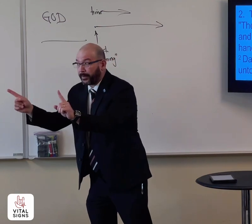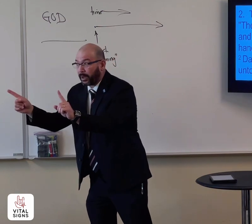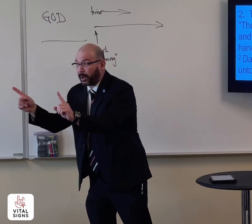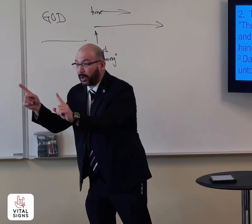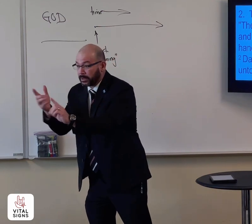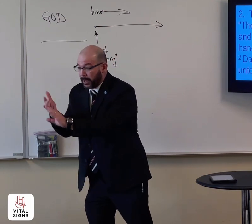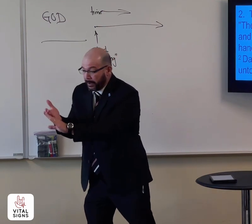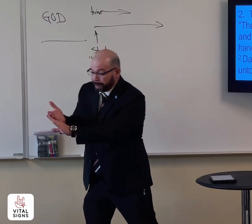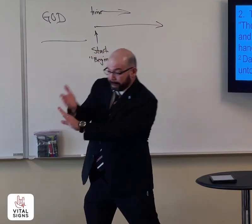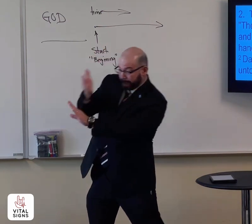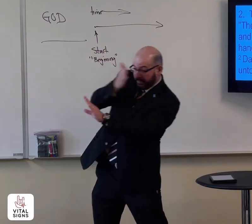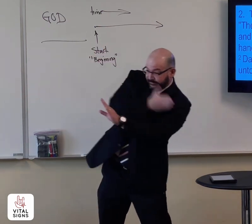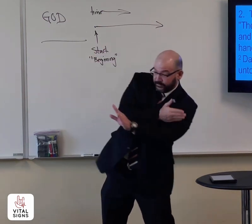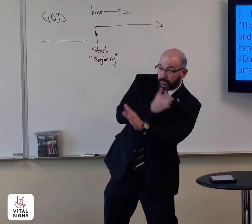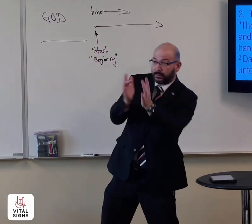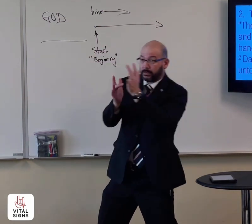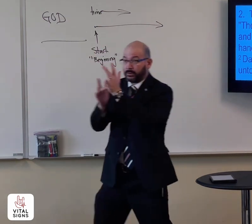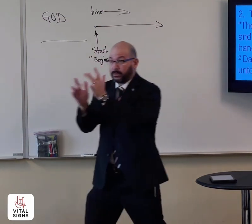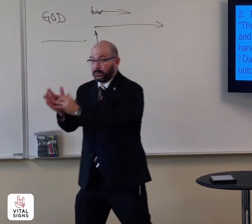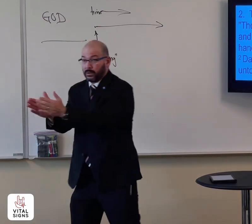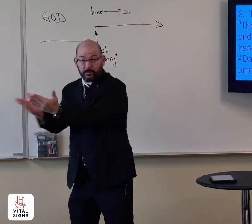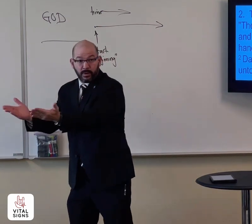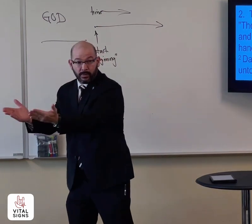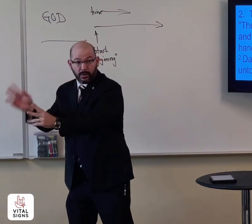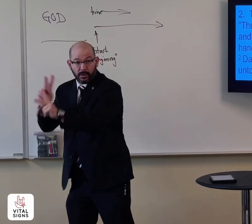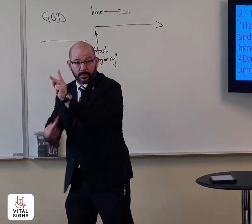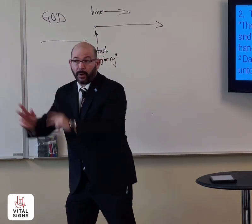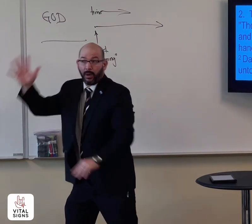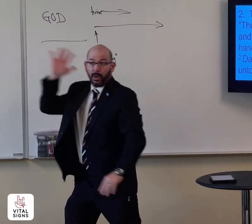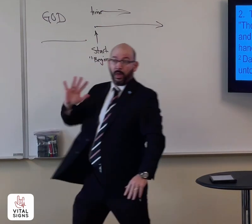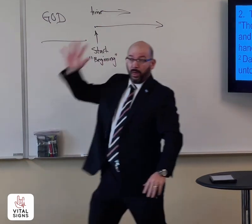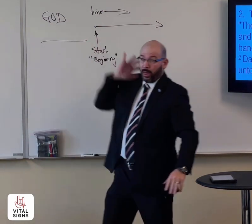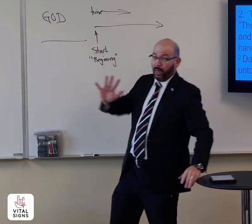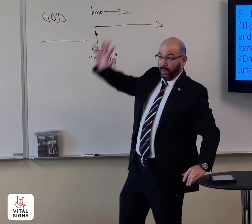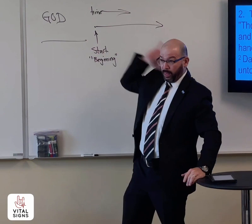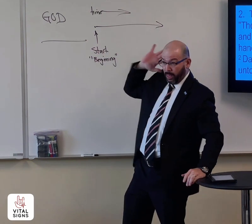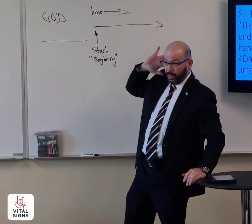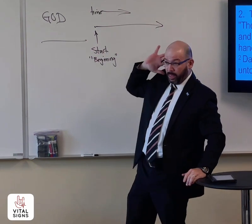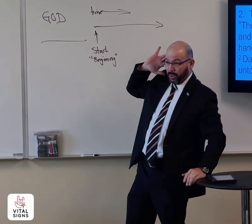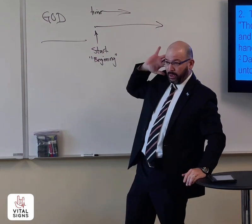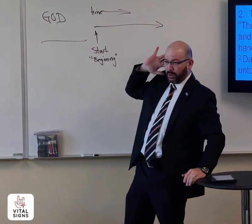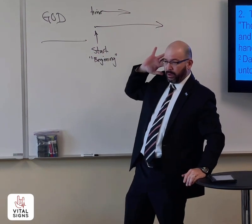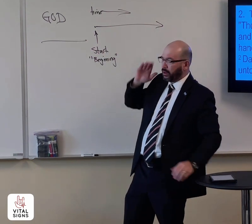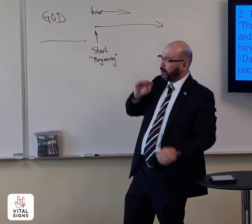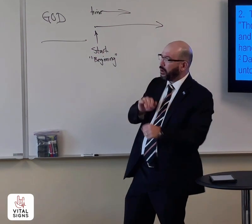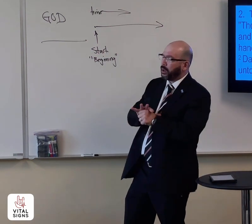before the Bible, you remember, the Bible was written.